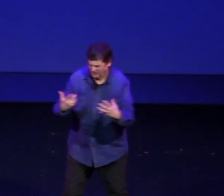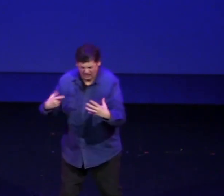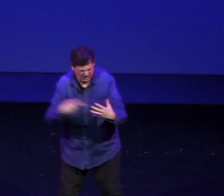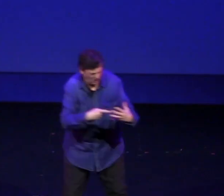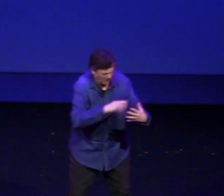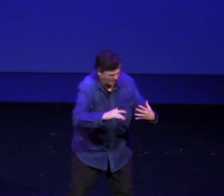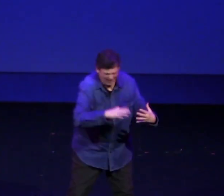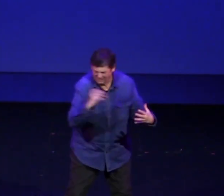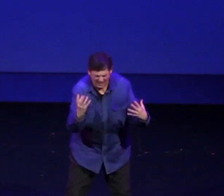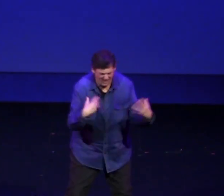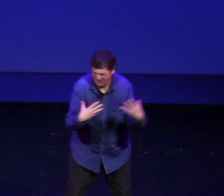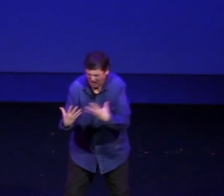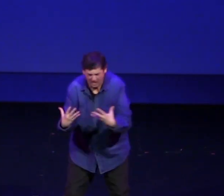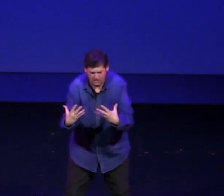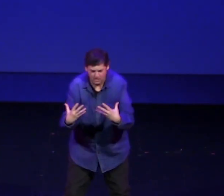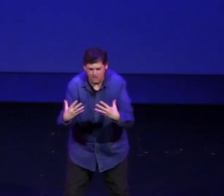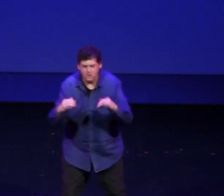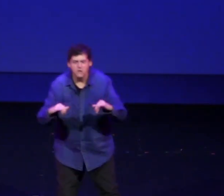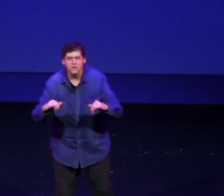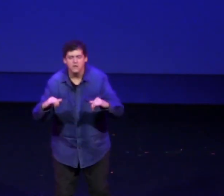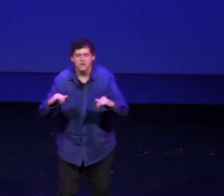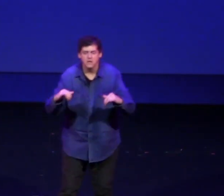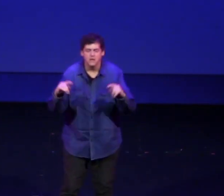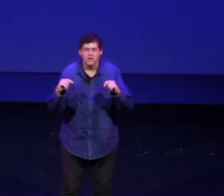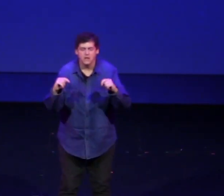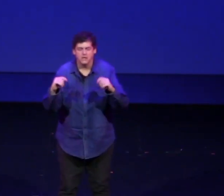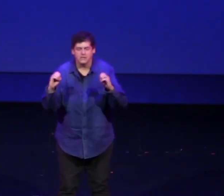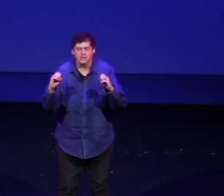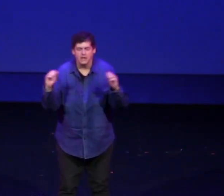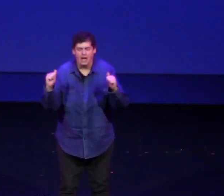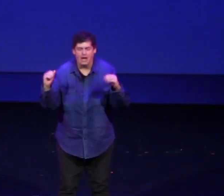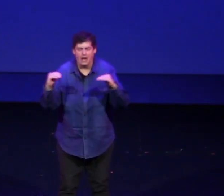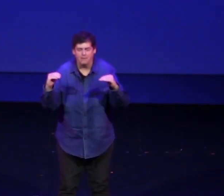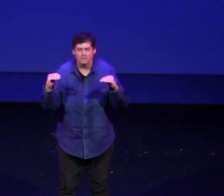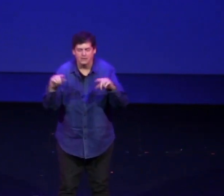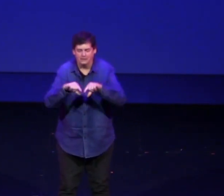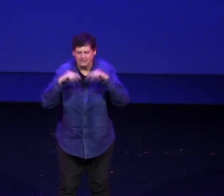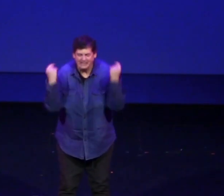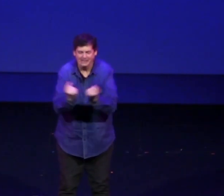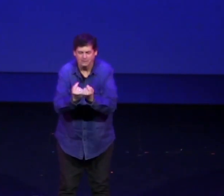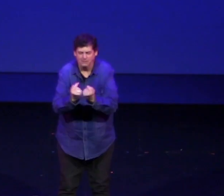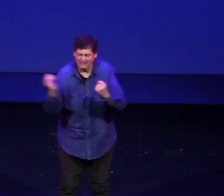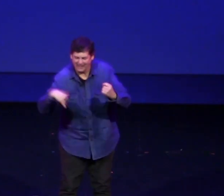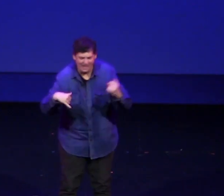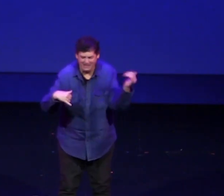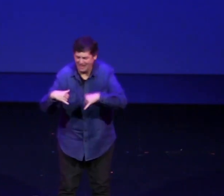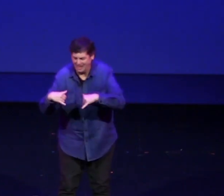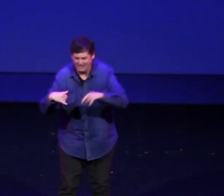This is super confusing. oh my gosh. It's signing. Wait, you signed? Okay. No, Team. we're a team. Okay. We're